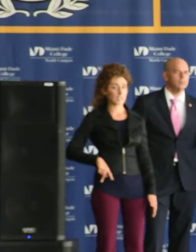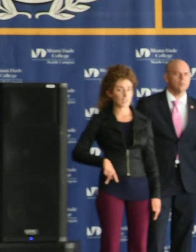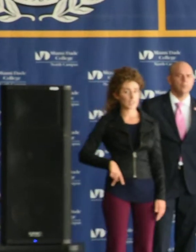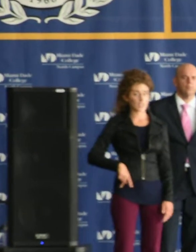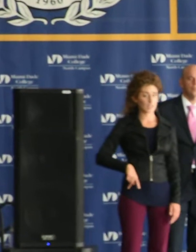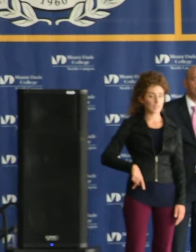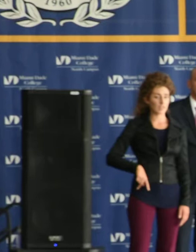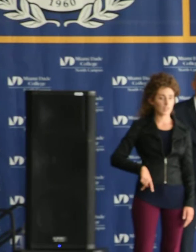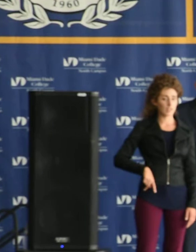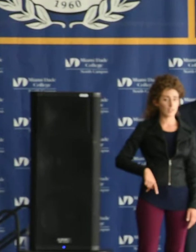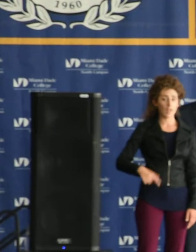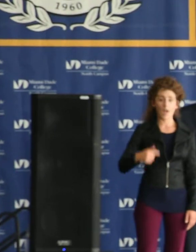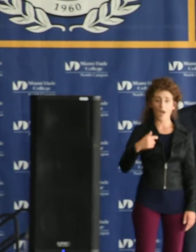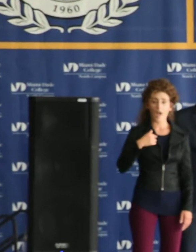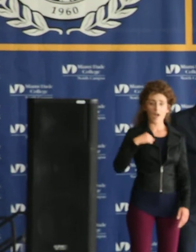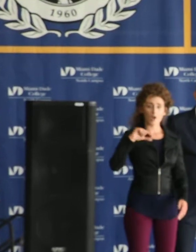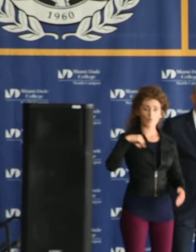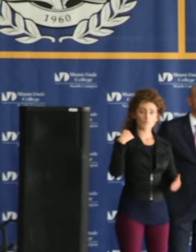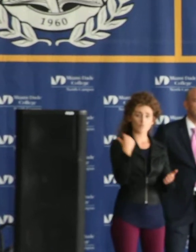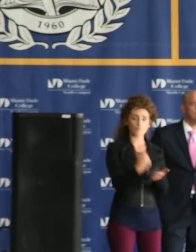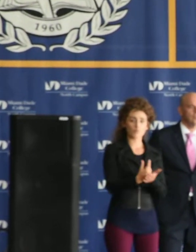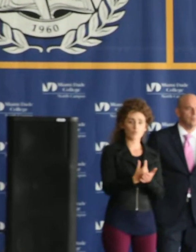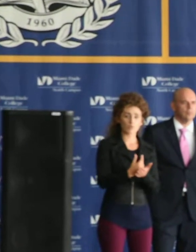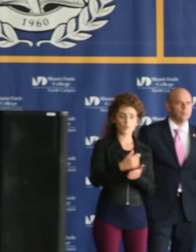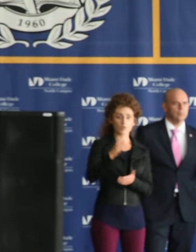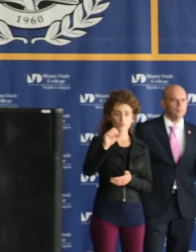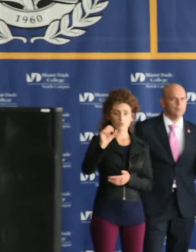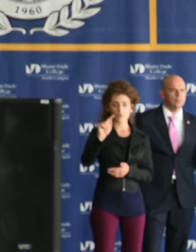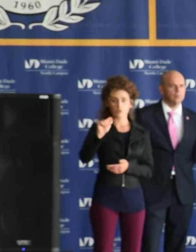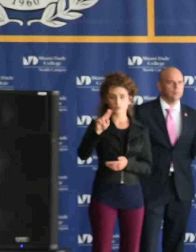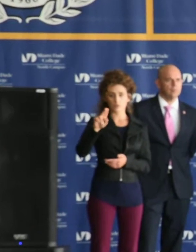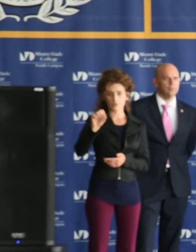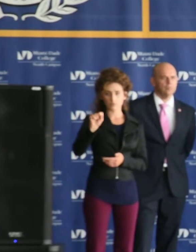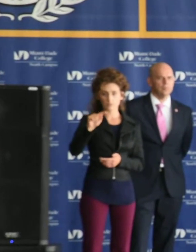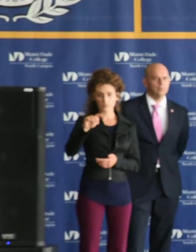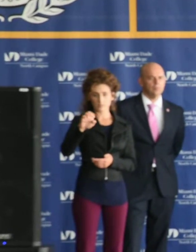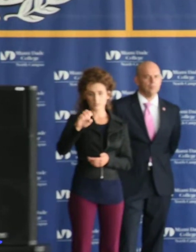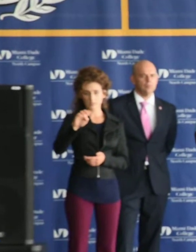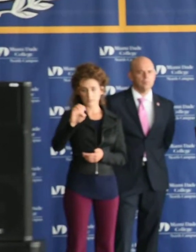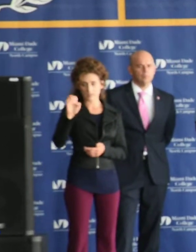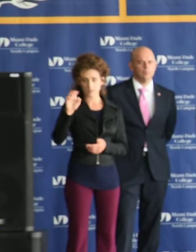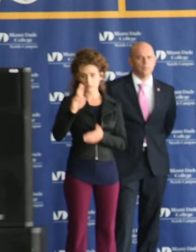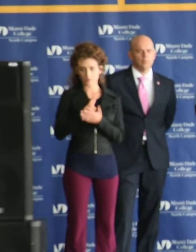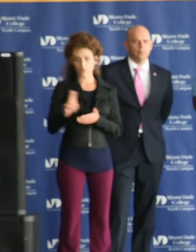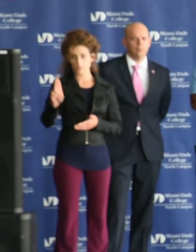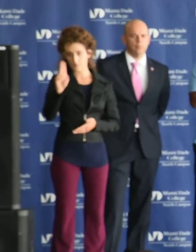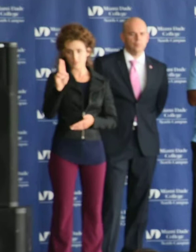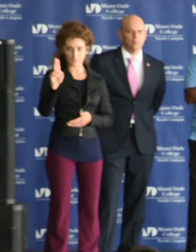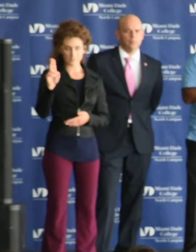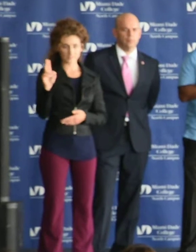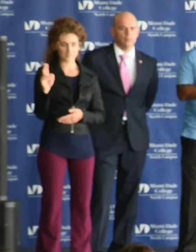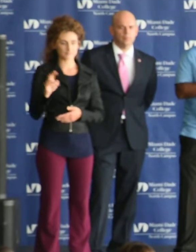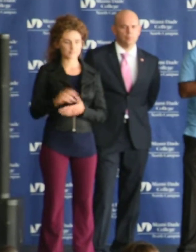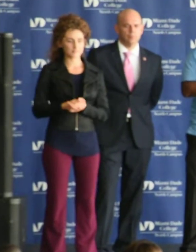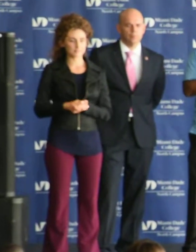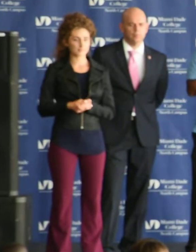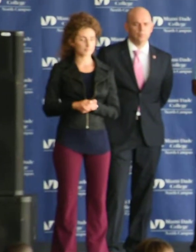am a graduate of Tuskegee University. Thank you.